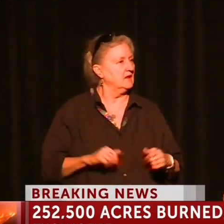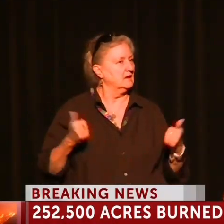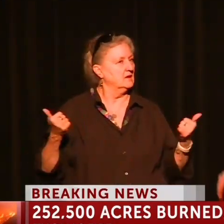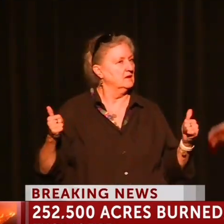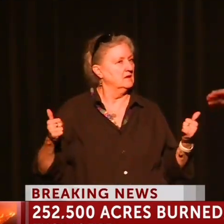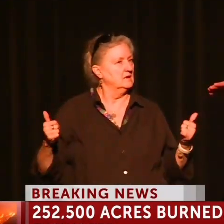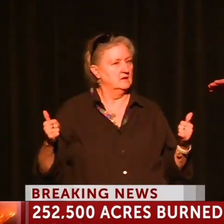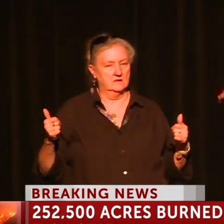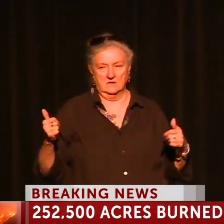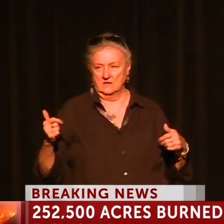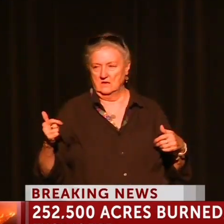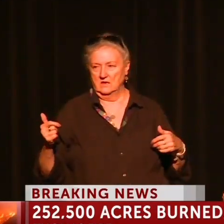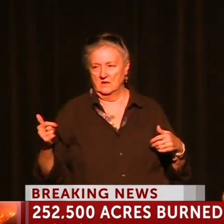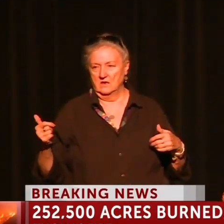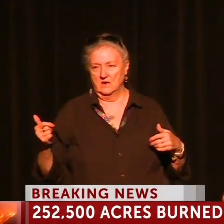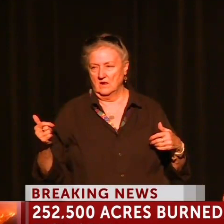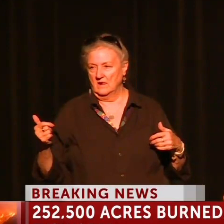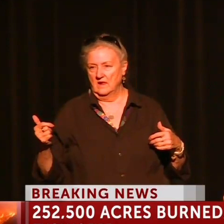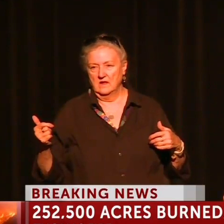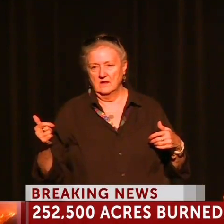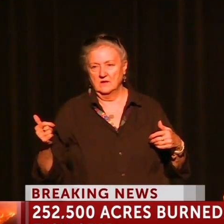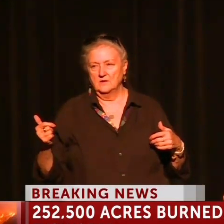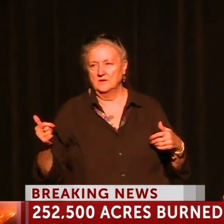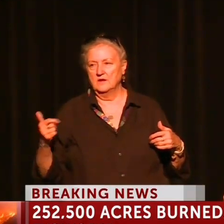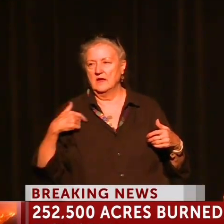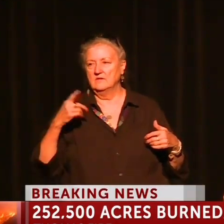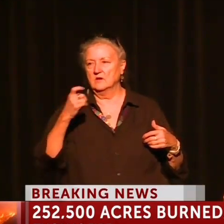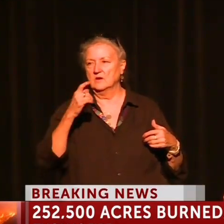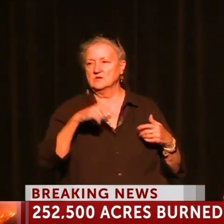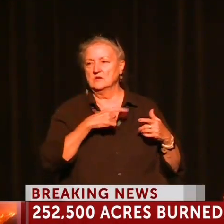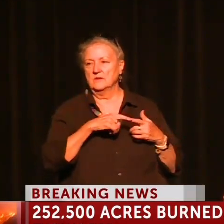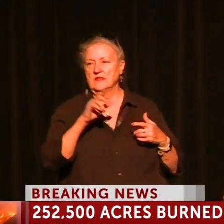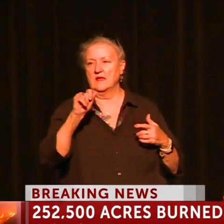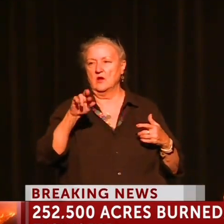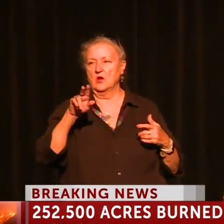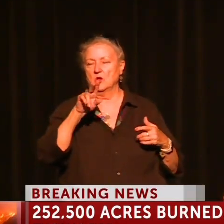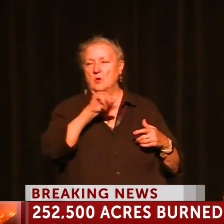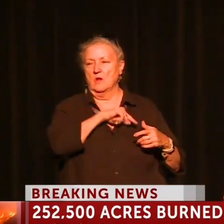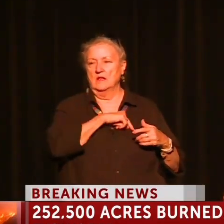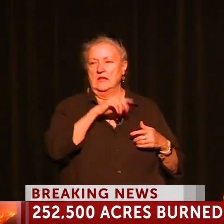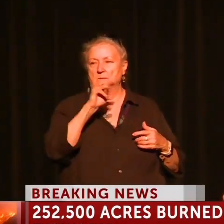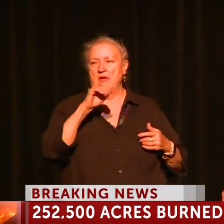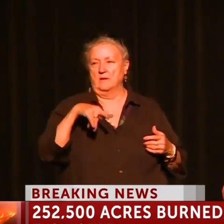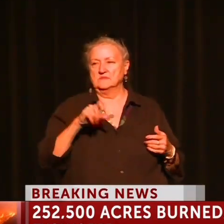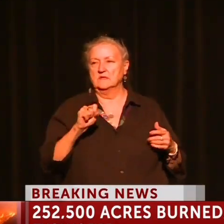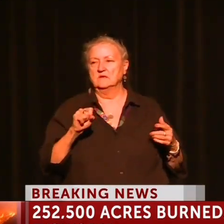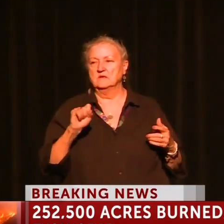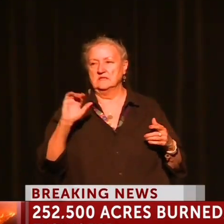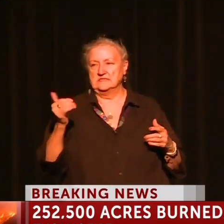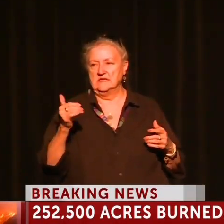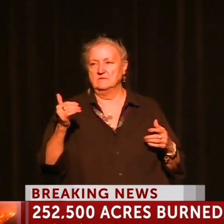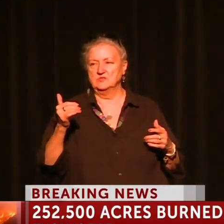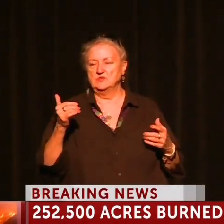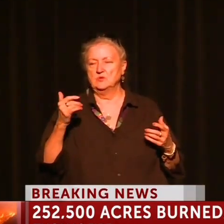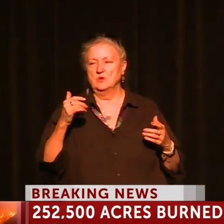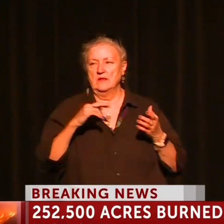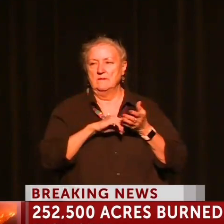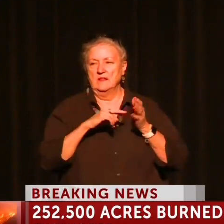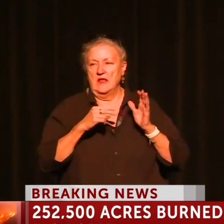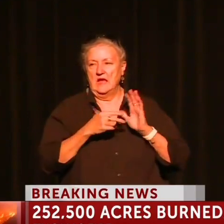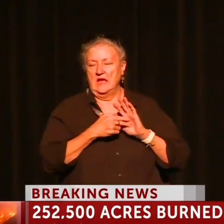Anybody else? Sir? I have a question about the air quality maps. It seems to